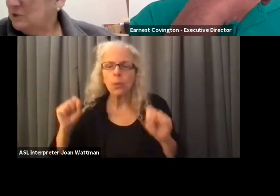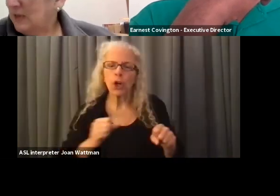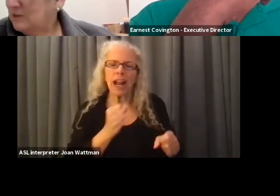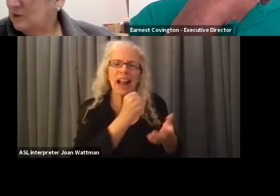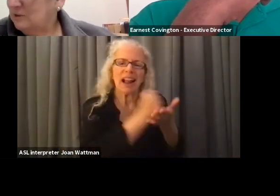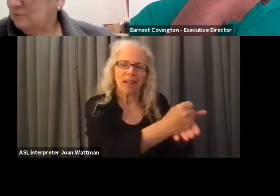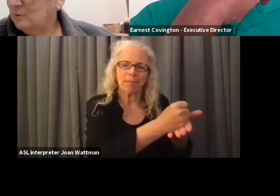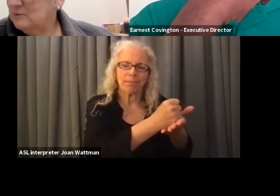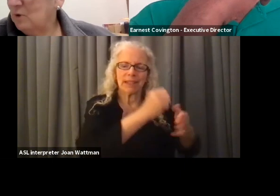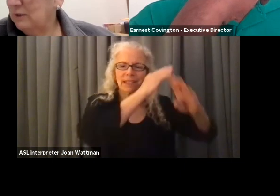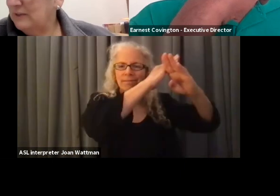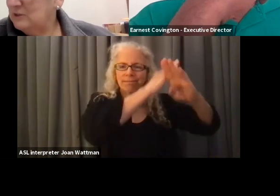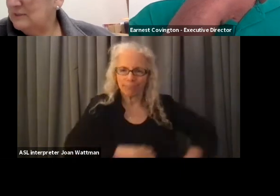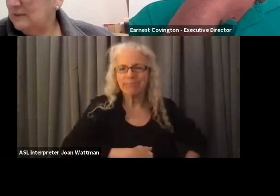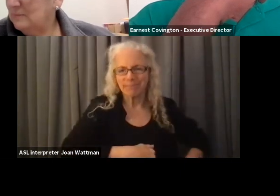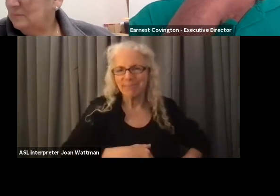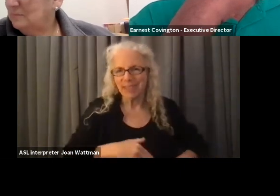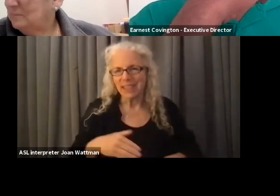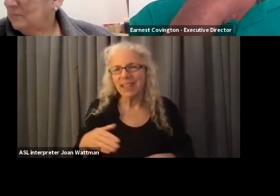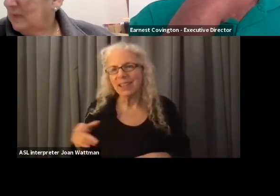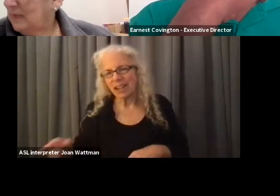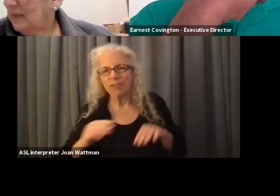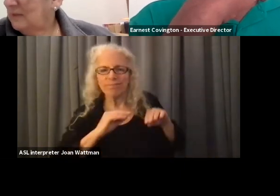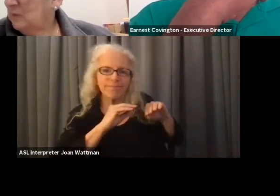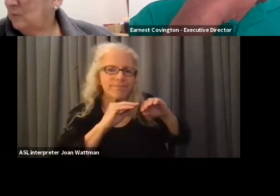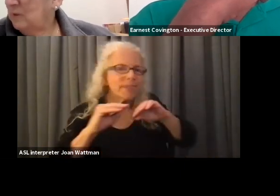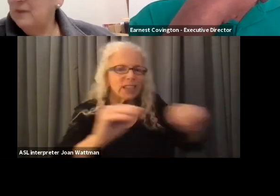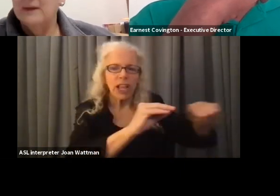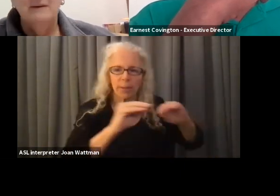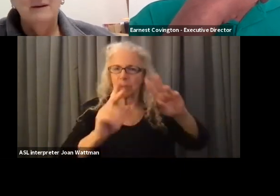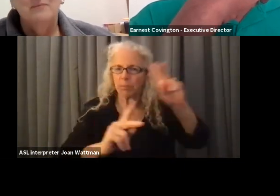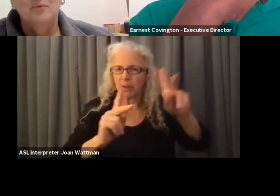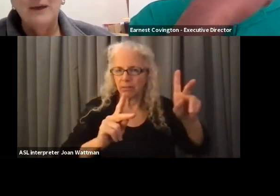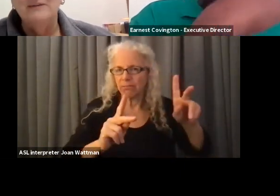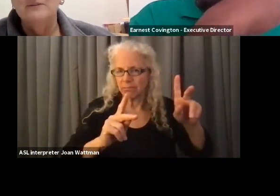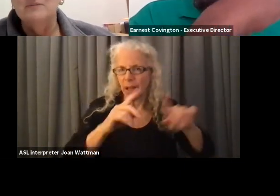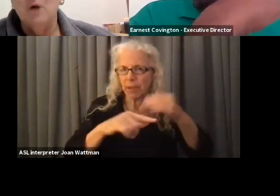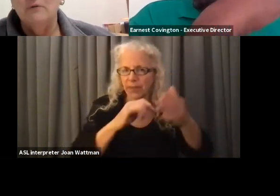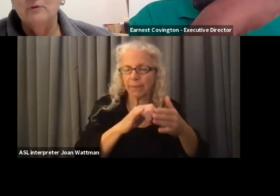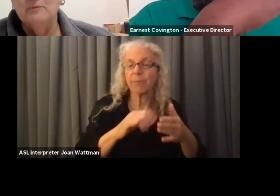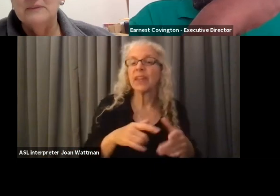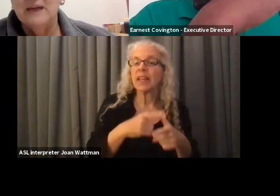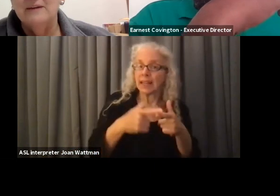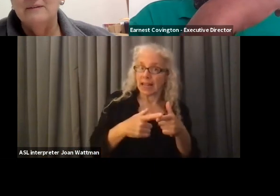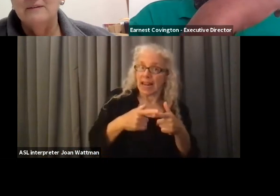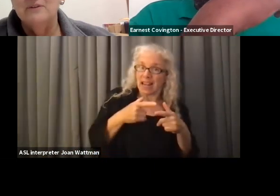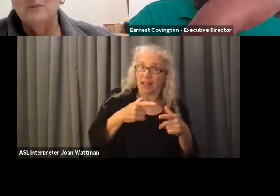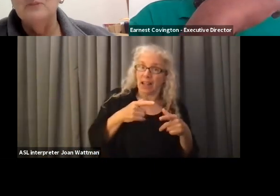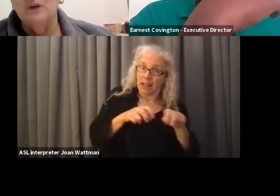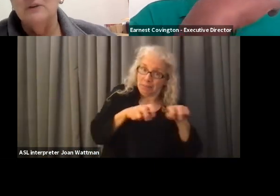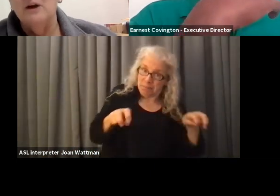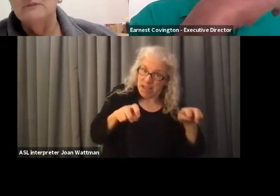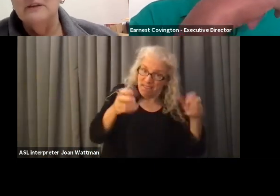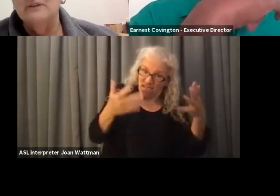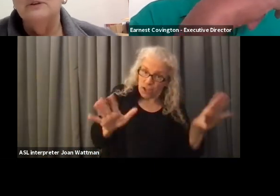more education through a small agency. And we will then break into small groups and